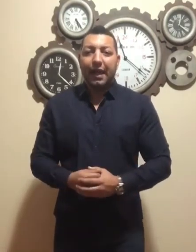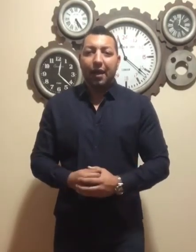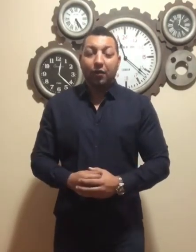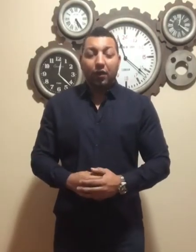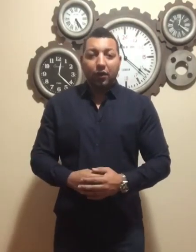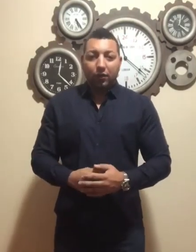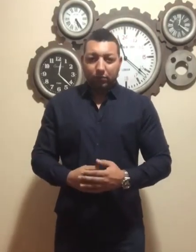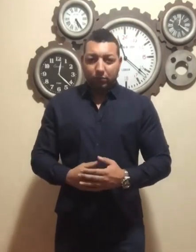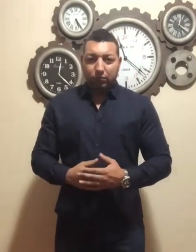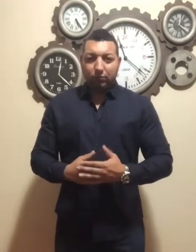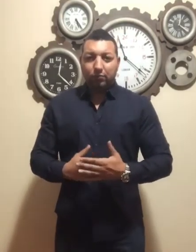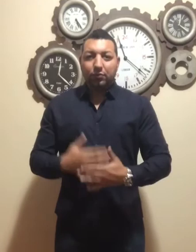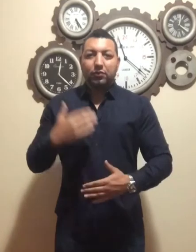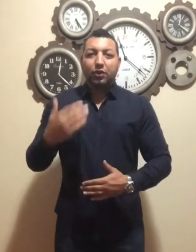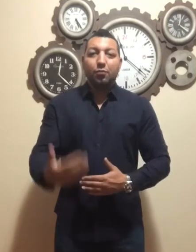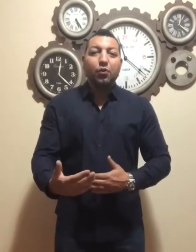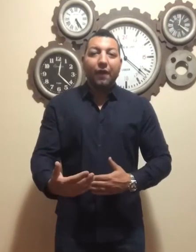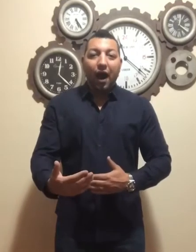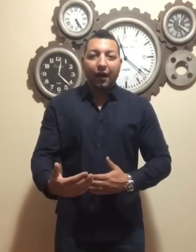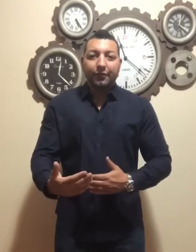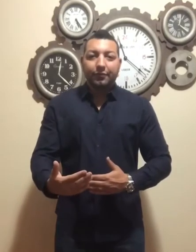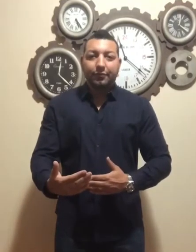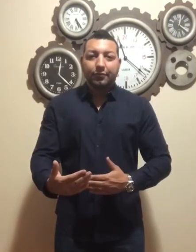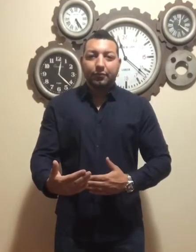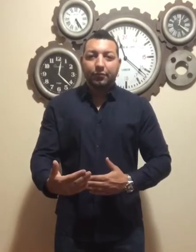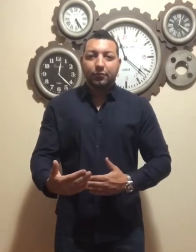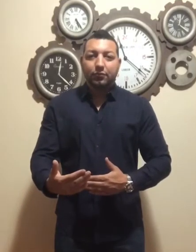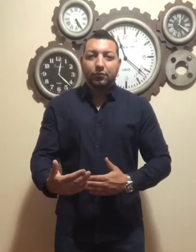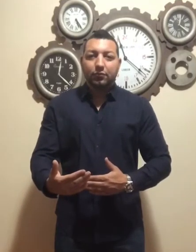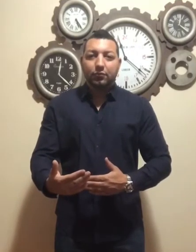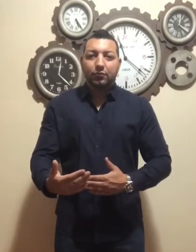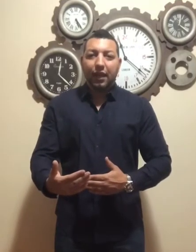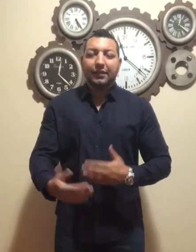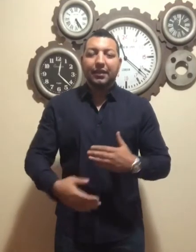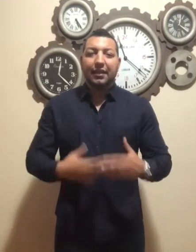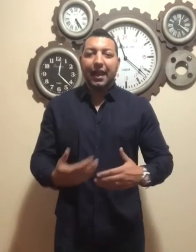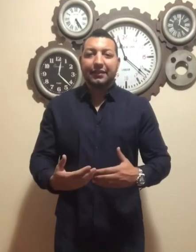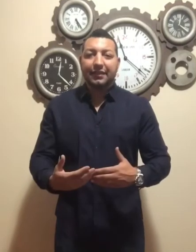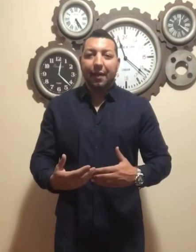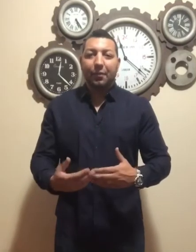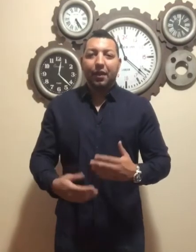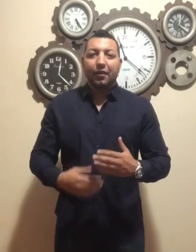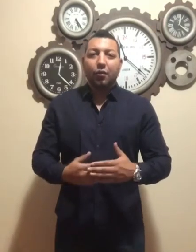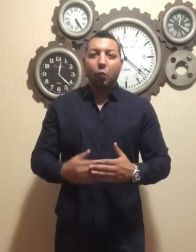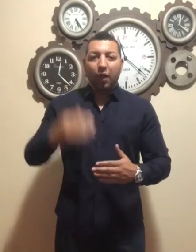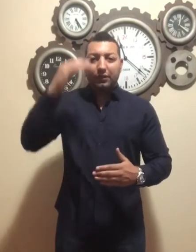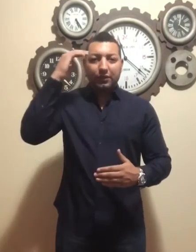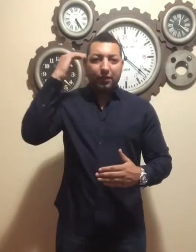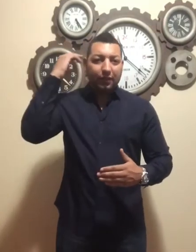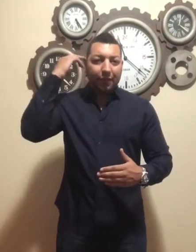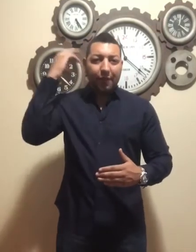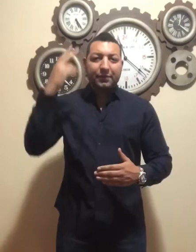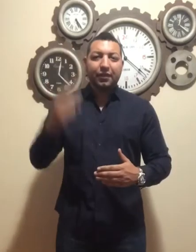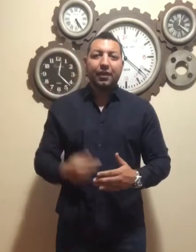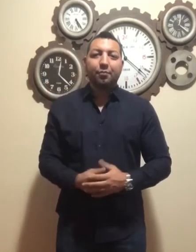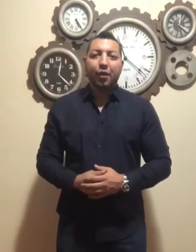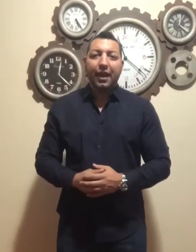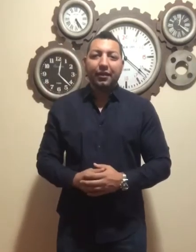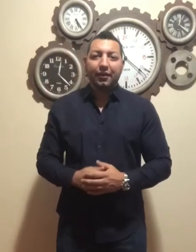Now, to move on into the next step, once the reptilian brain